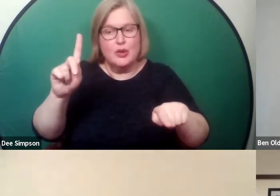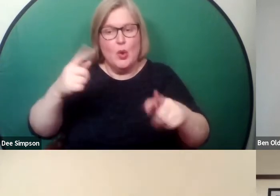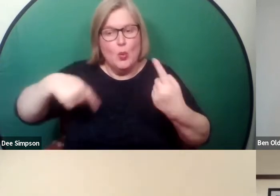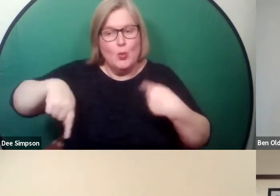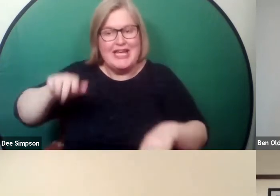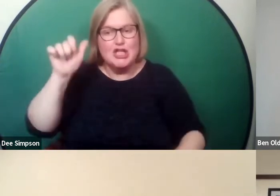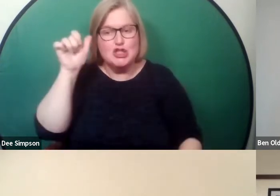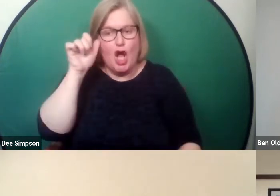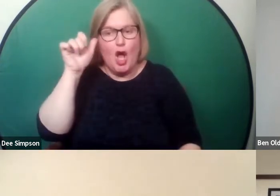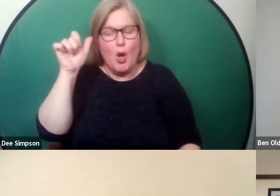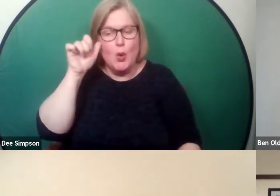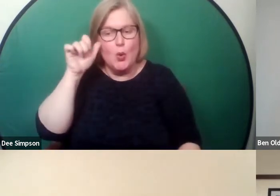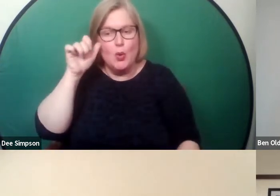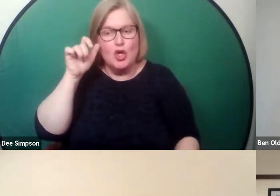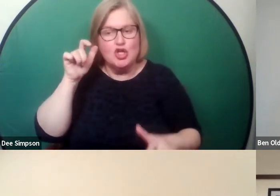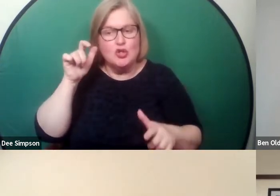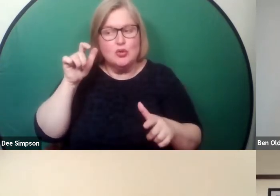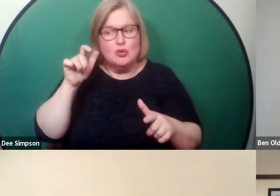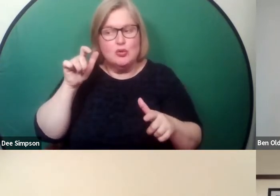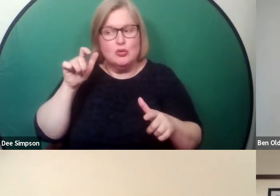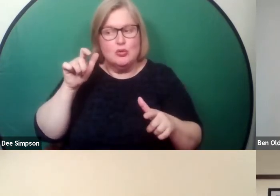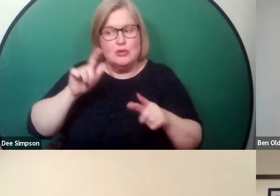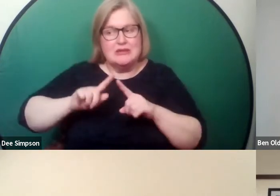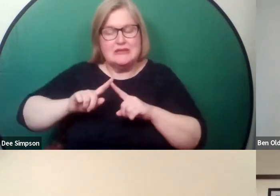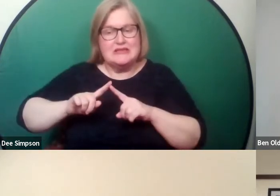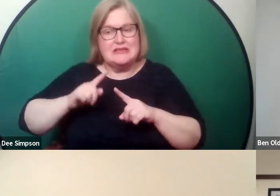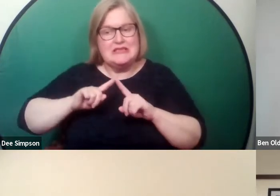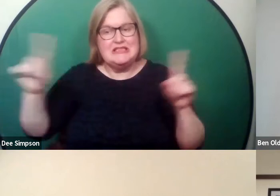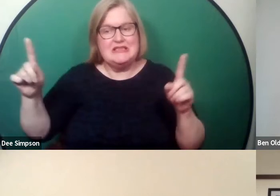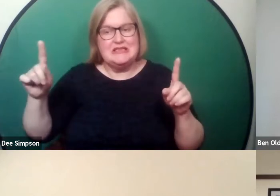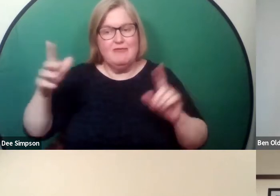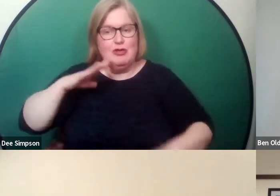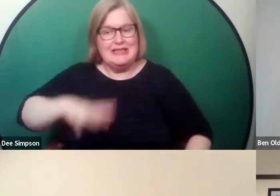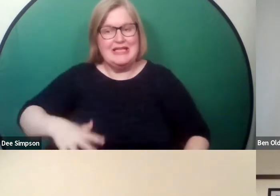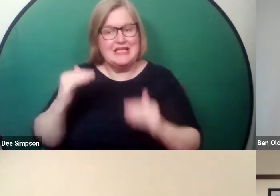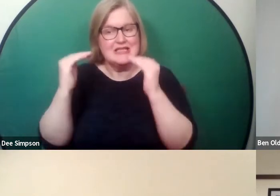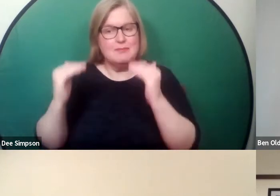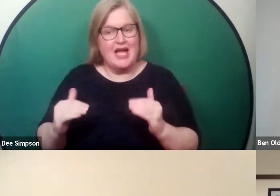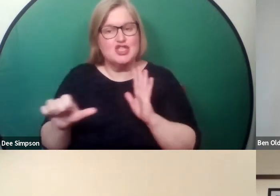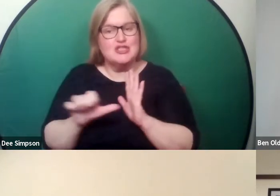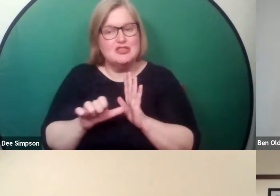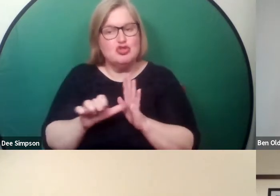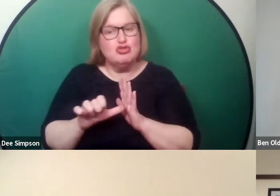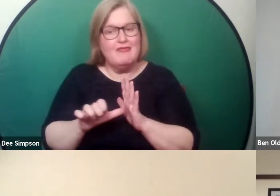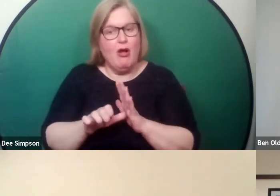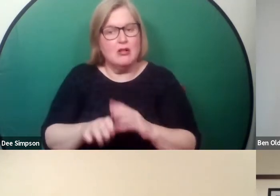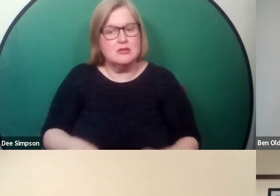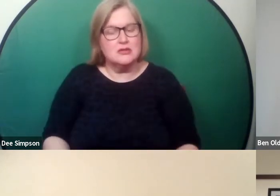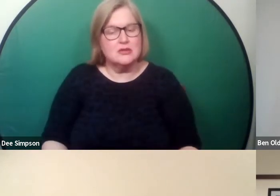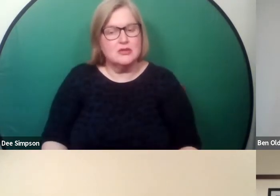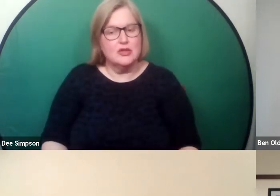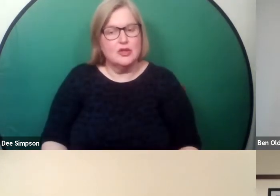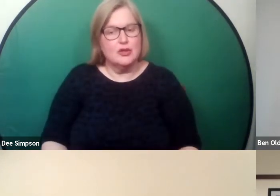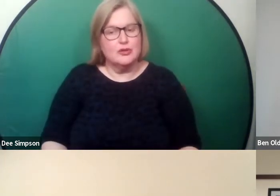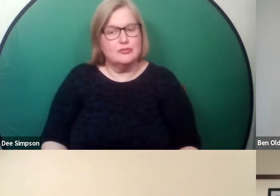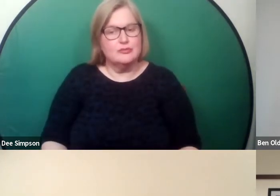that they're traveling at different speeds. So I just want to first say that we address this with